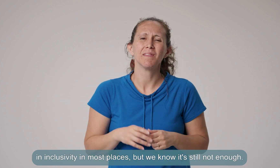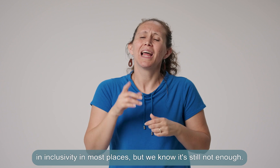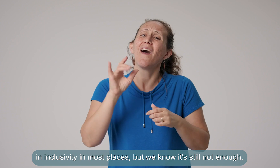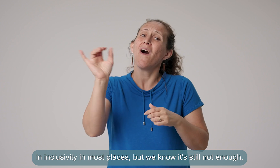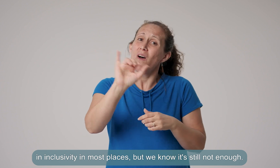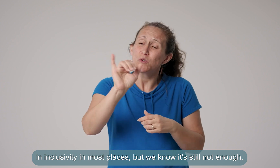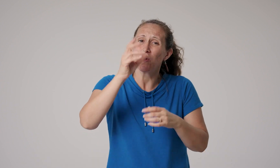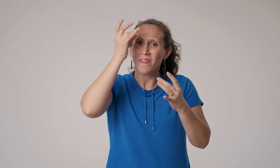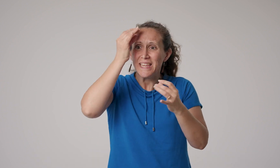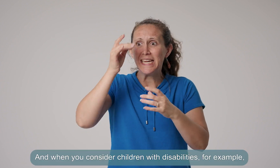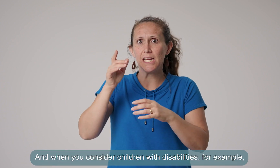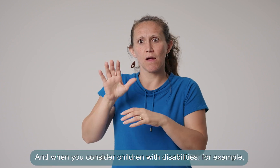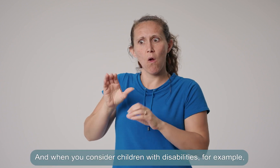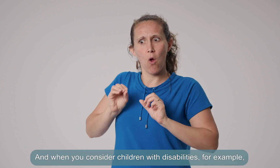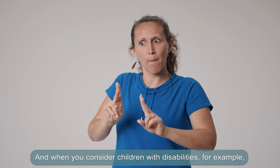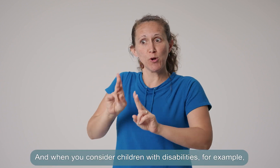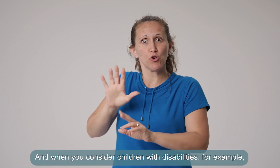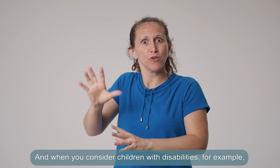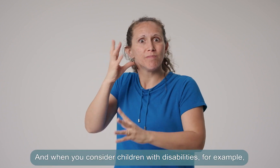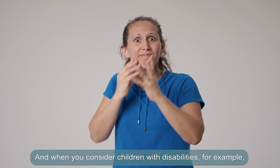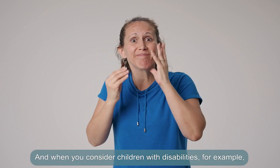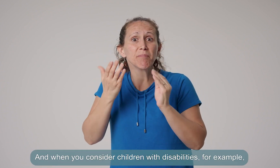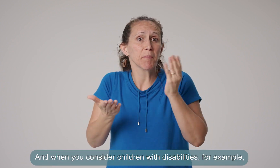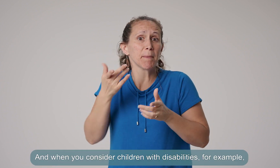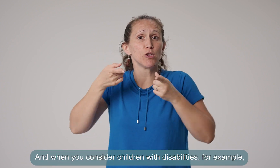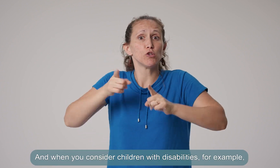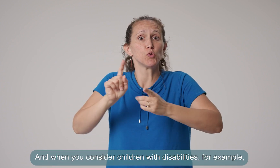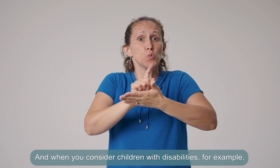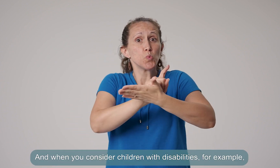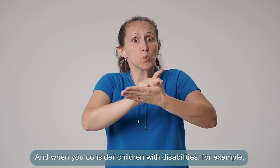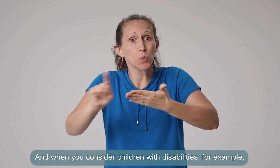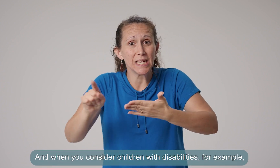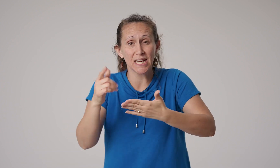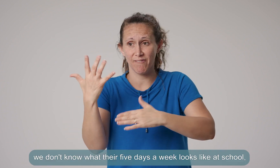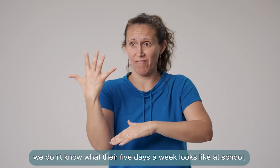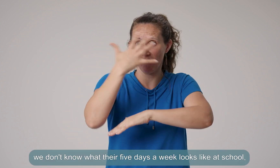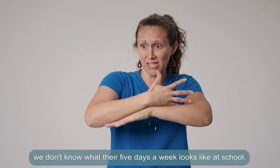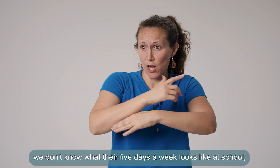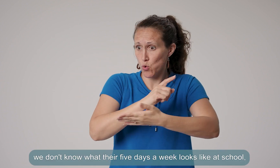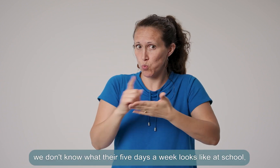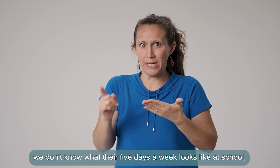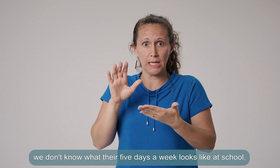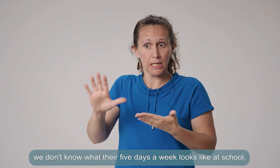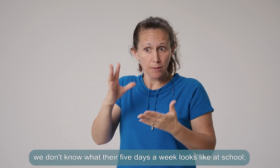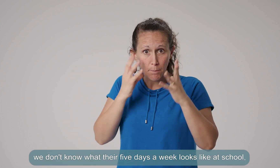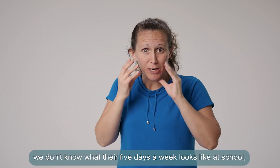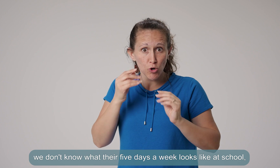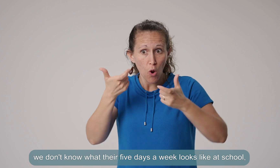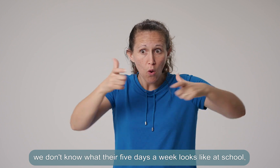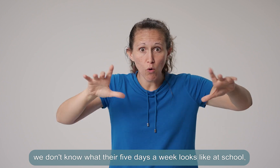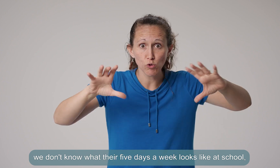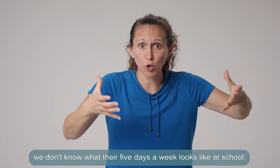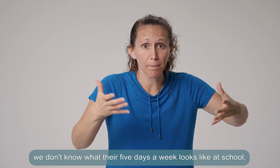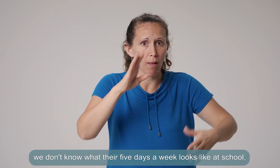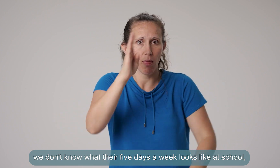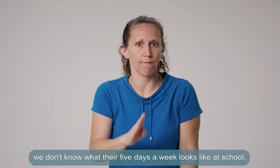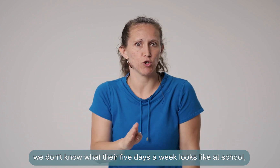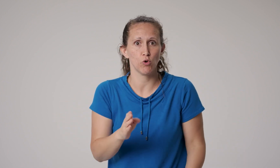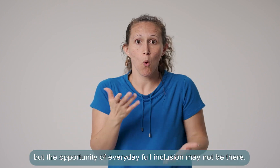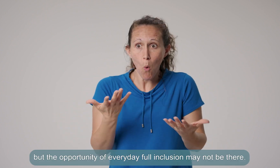not enough. And when you consider children with disabilities, for example, we don't know what their 5 days a week looks like at school, but